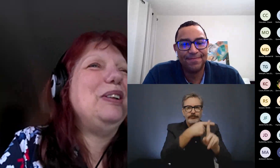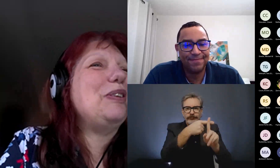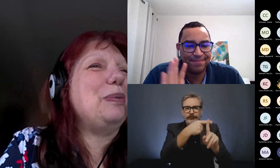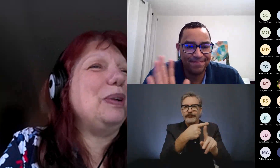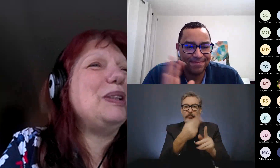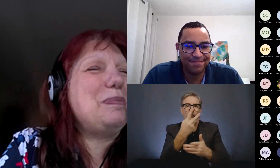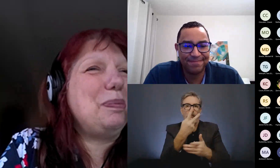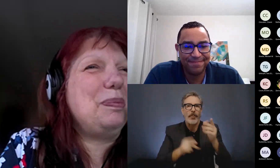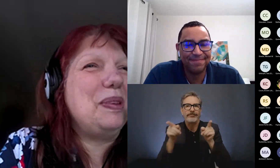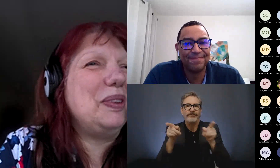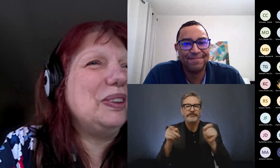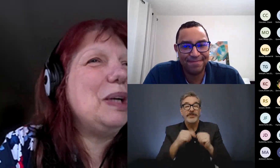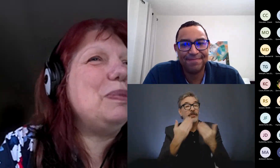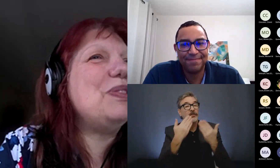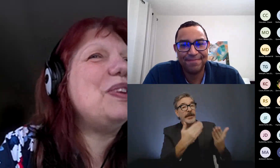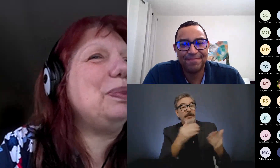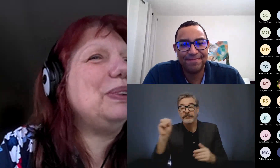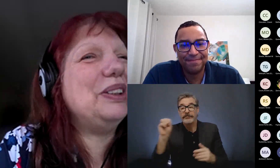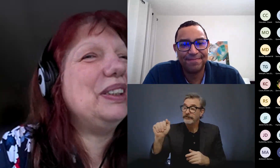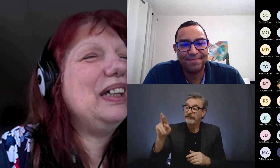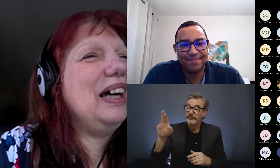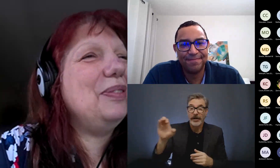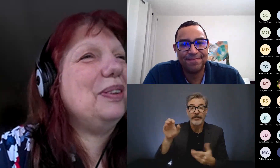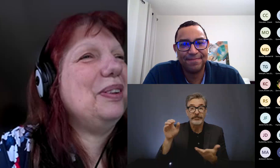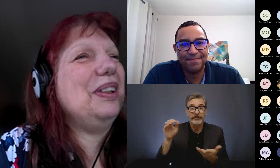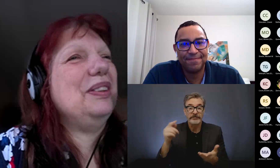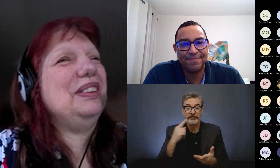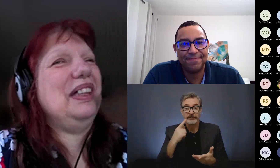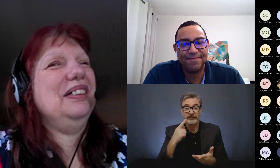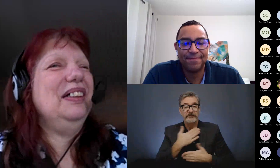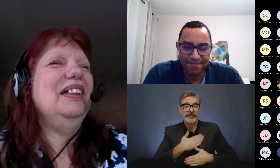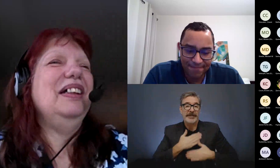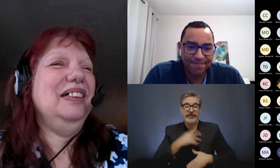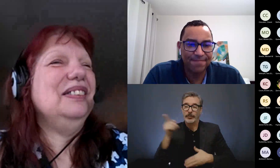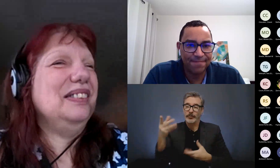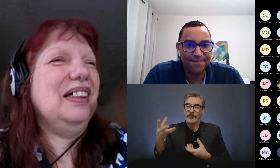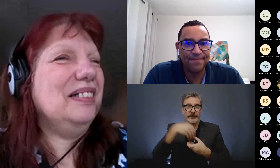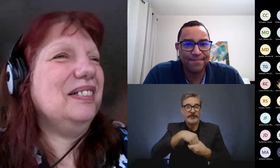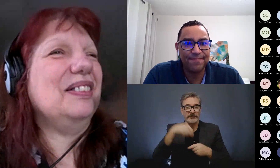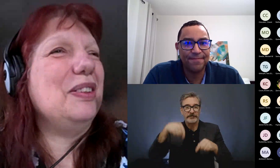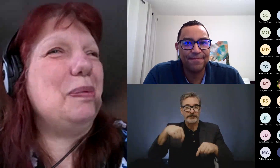contribution to this workshop. The workshop, it's a pleasure to have you here today,